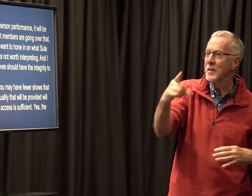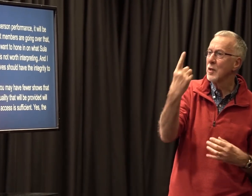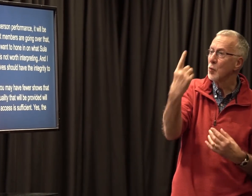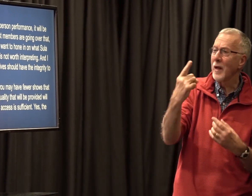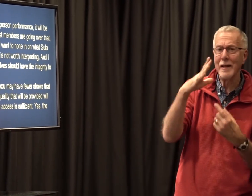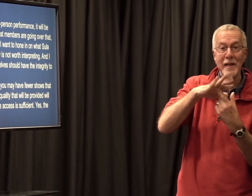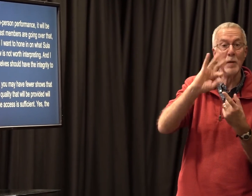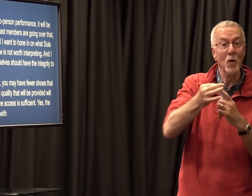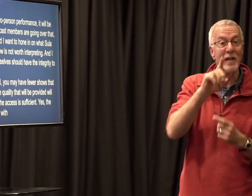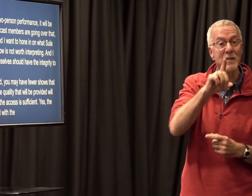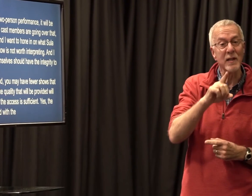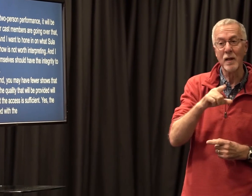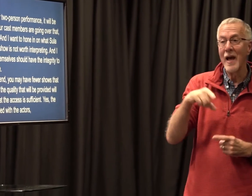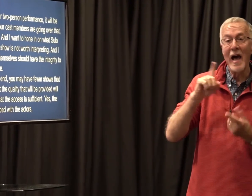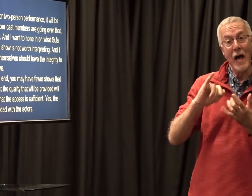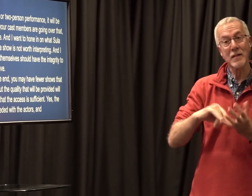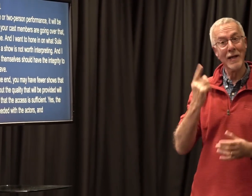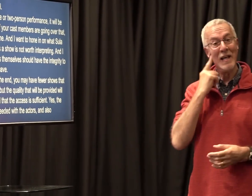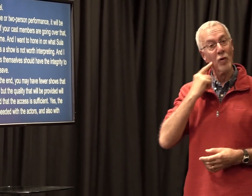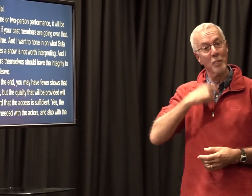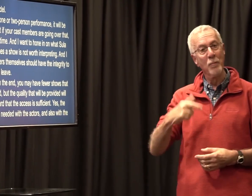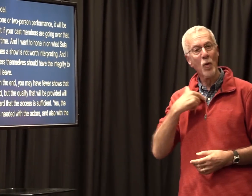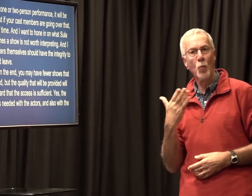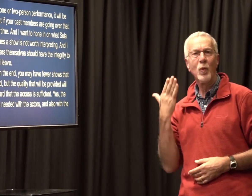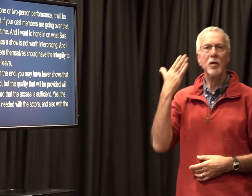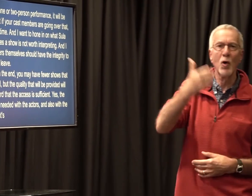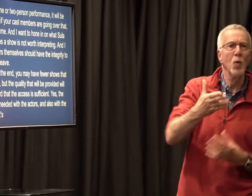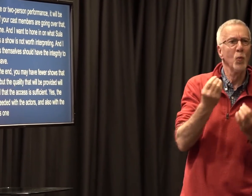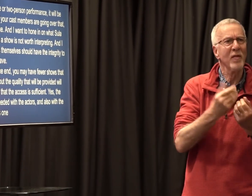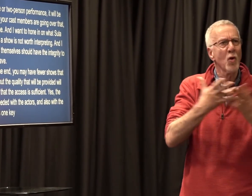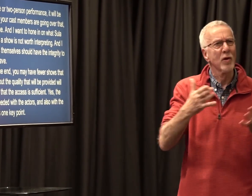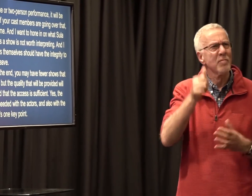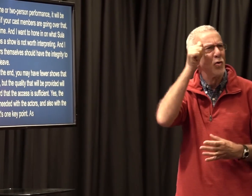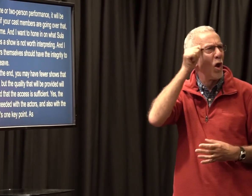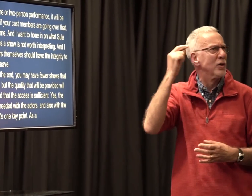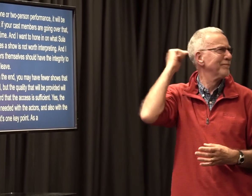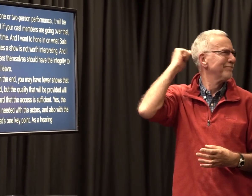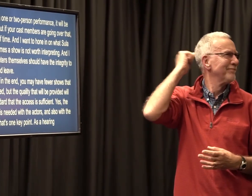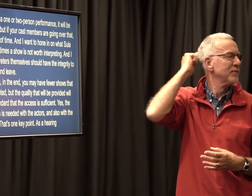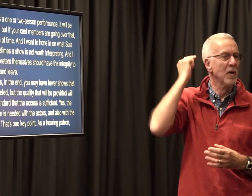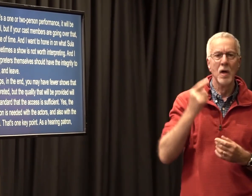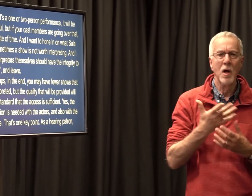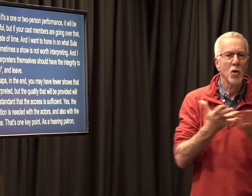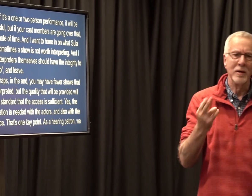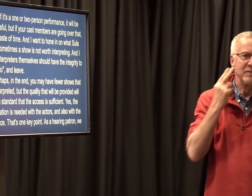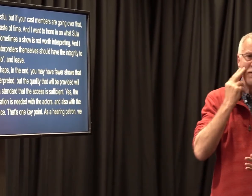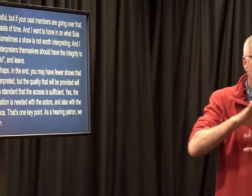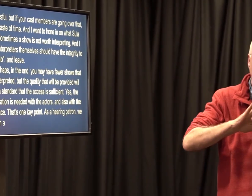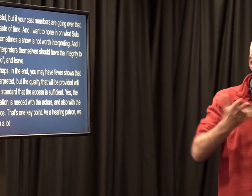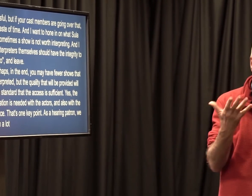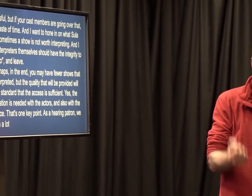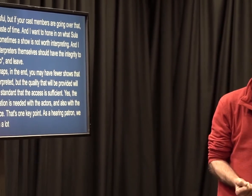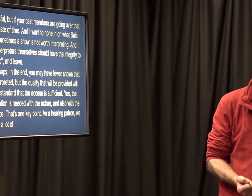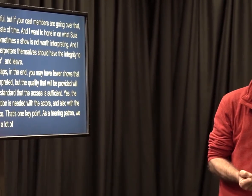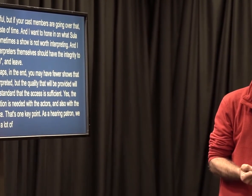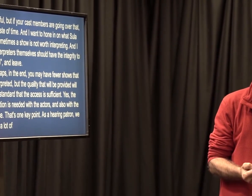and also with the audience. That's one key point. As a hearing patron, we go with a lot of pre-assumed